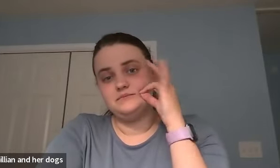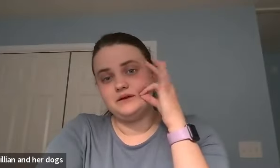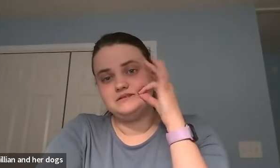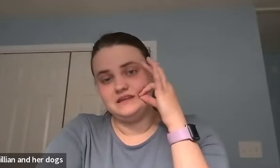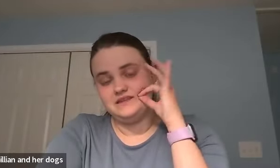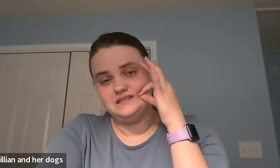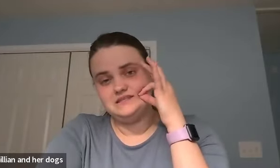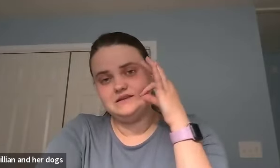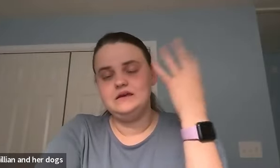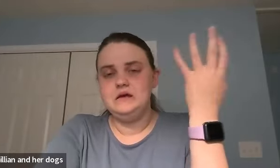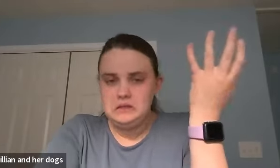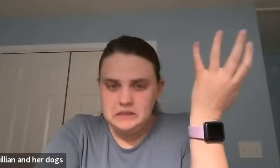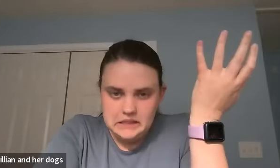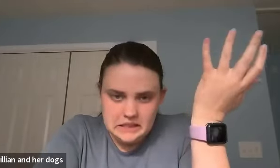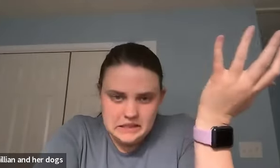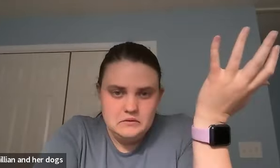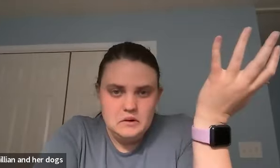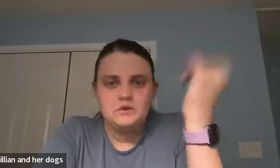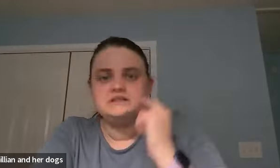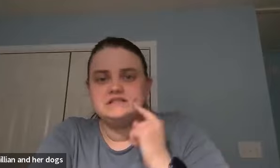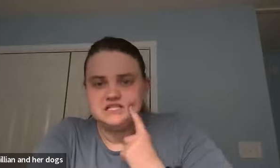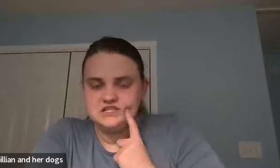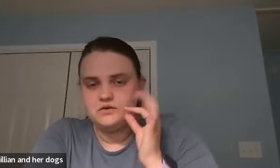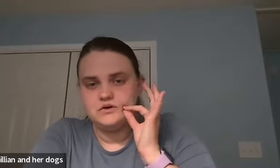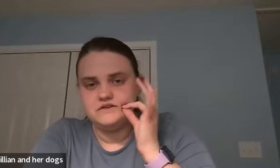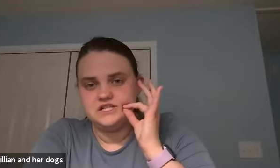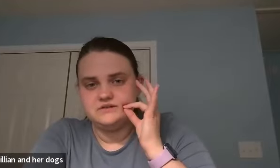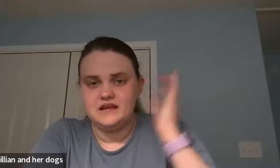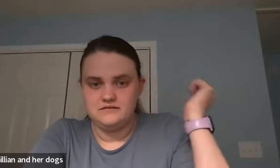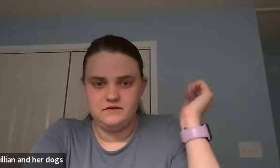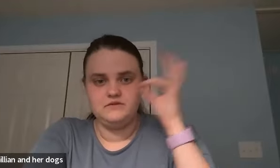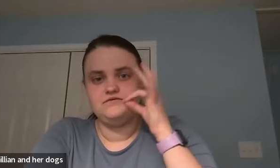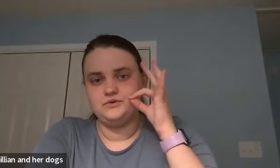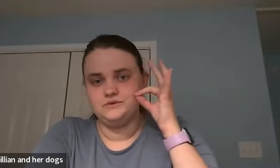bounce like this. Either one works. It's just on the corner of your cheek with that F, fruit.